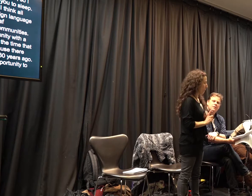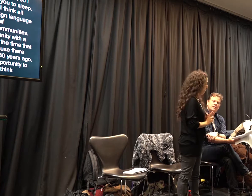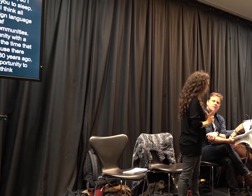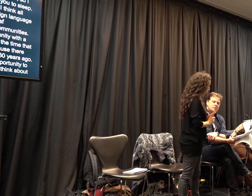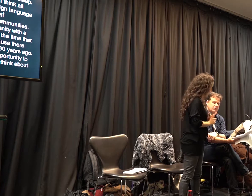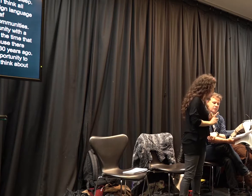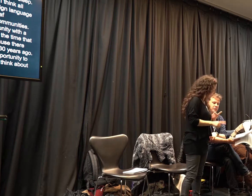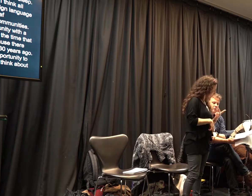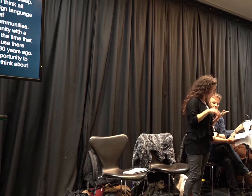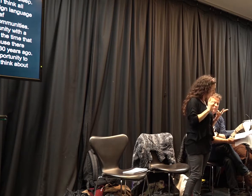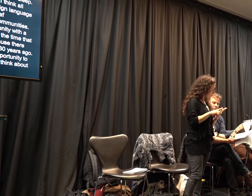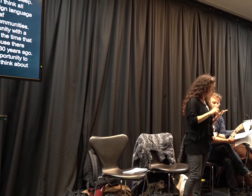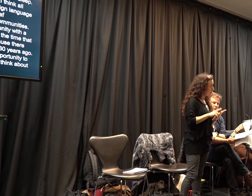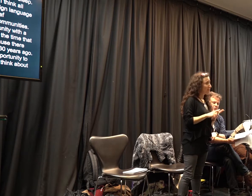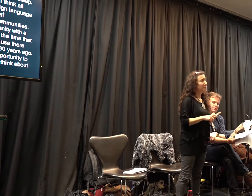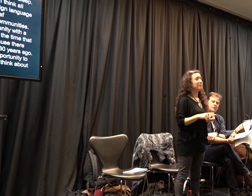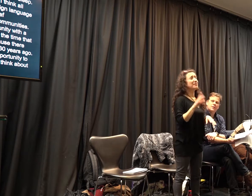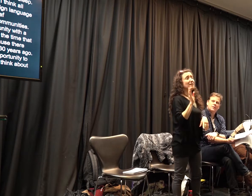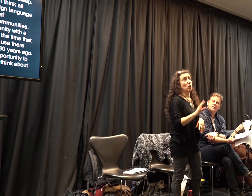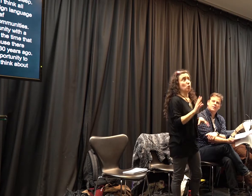patrons into your venues.